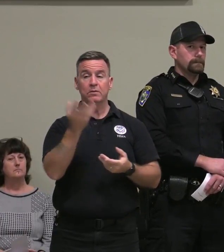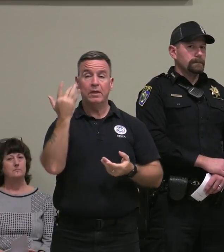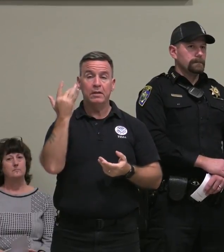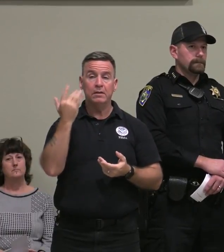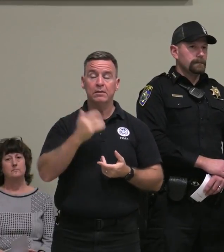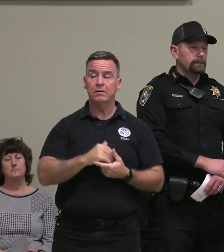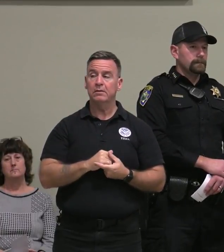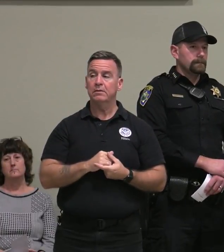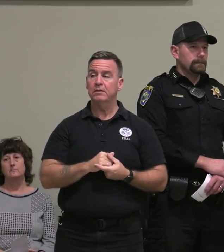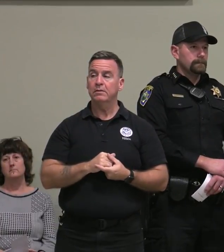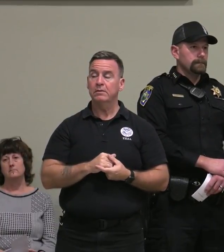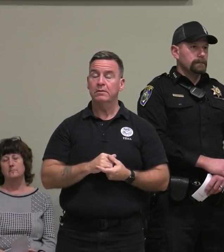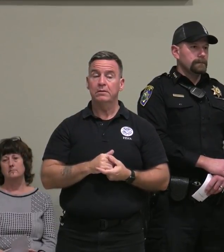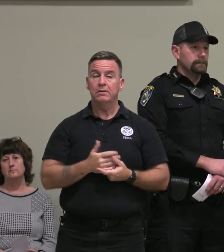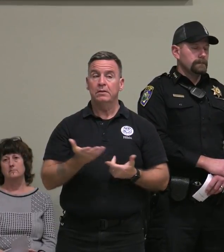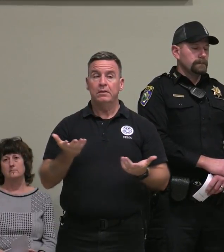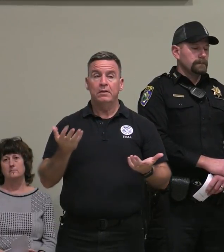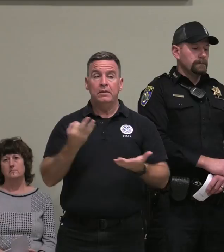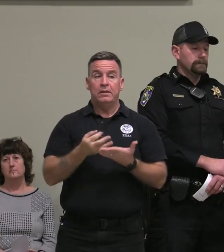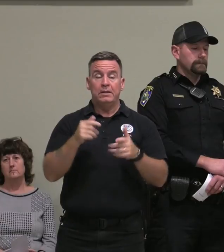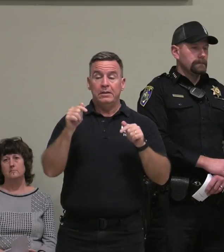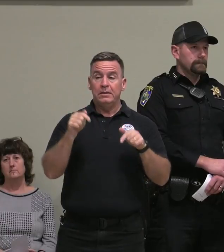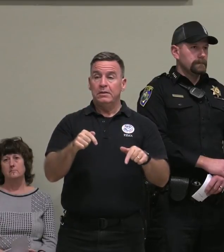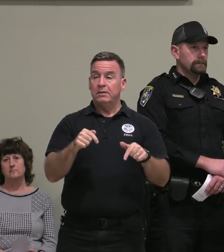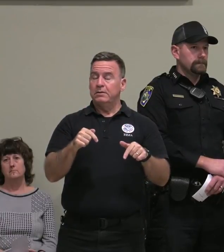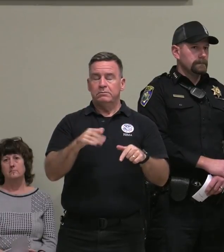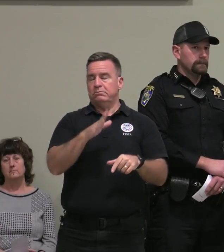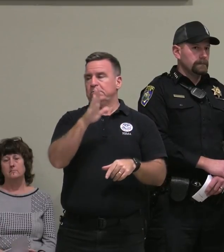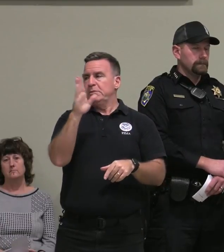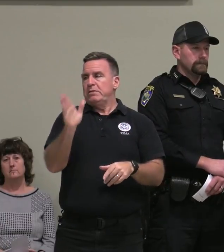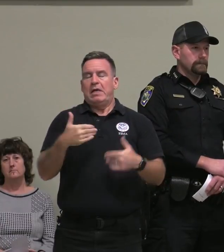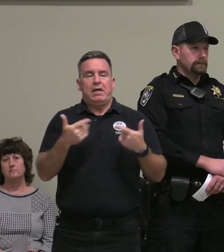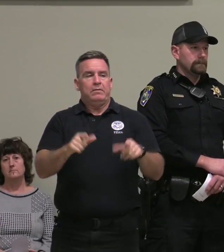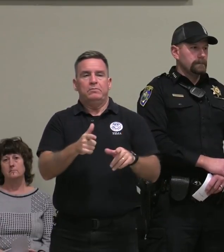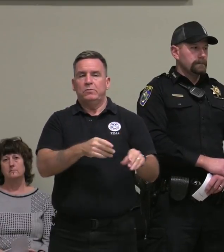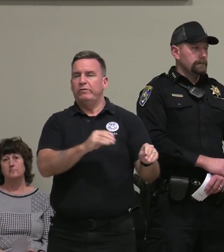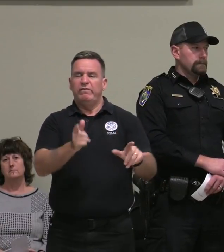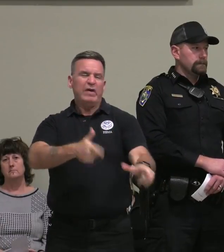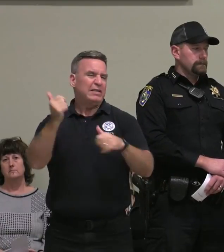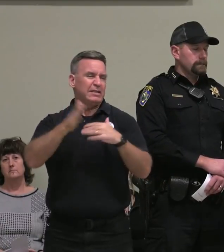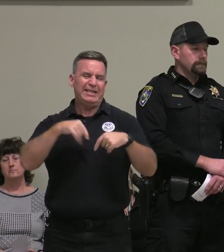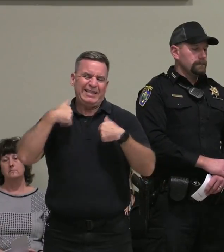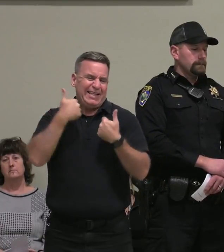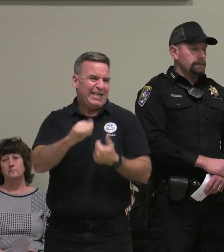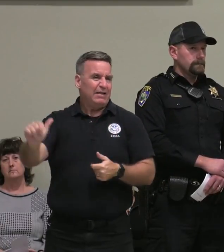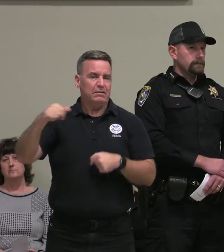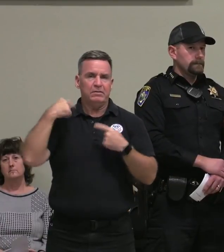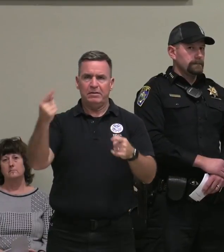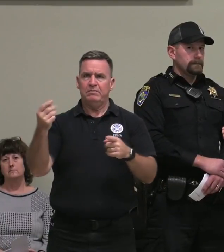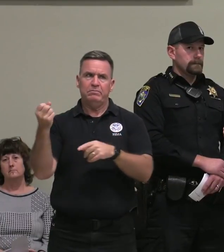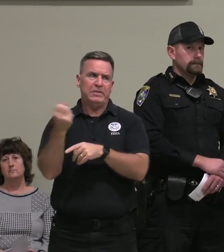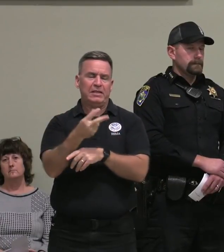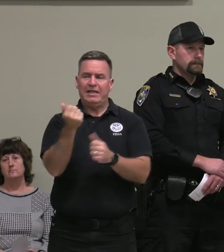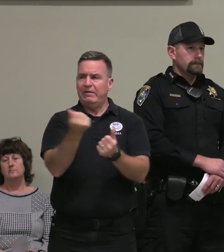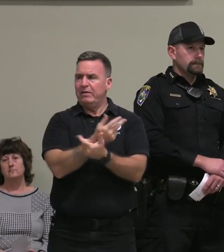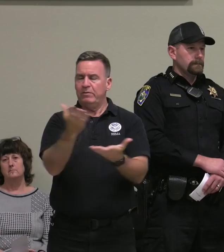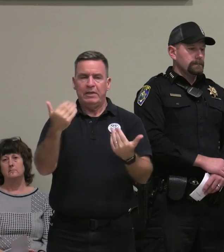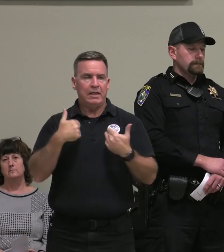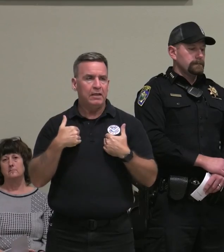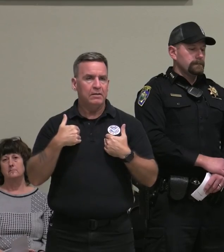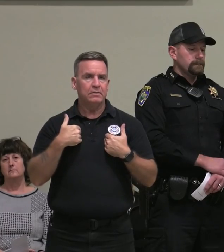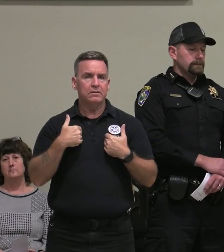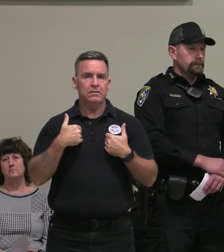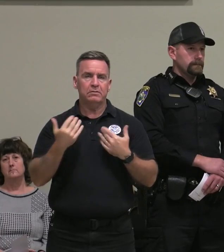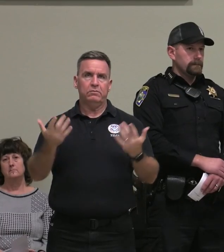because the fact of the matter is this thing is unprecedented. moved faster than anything that we probably could. It outpaced the resources that we had.